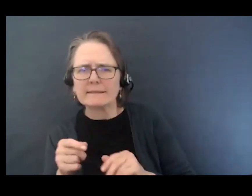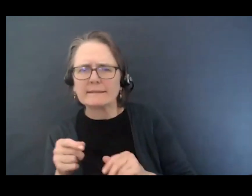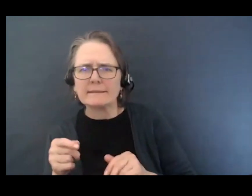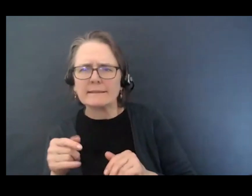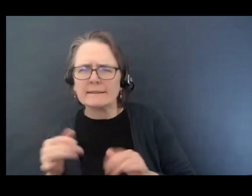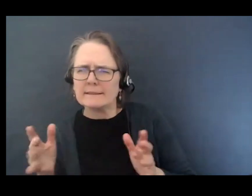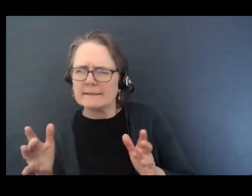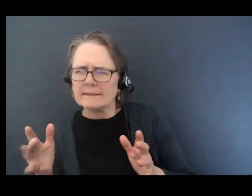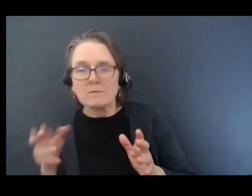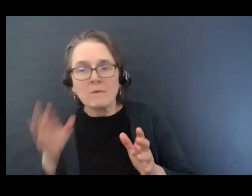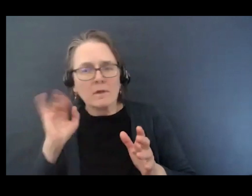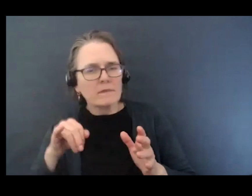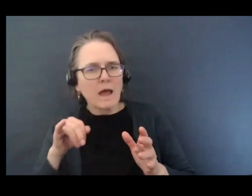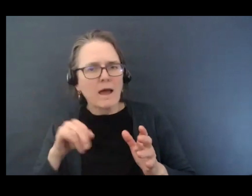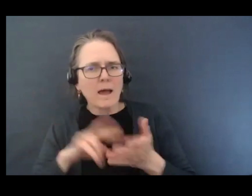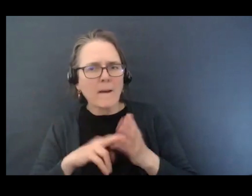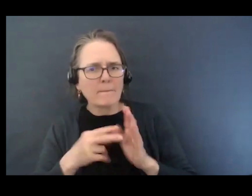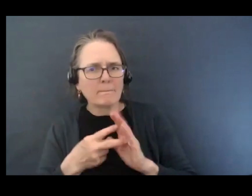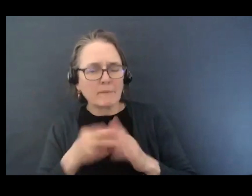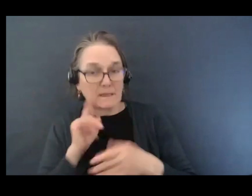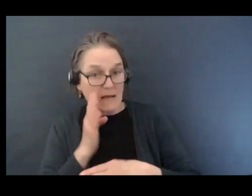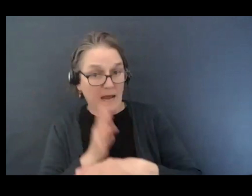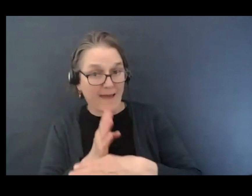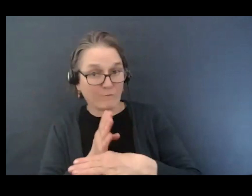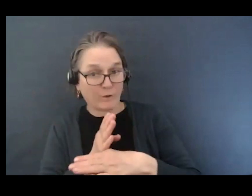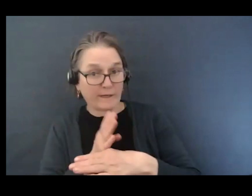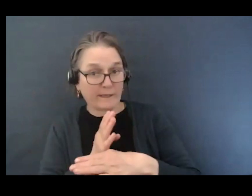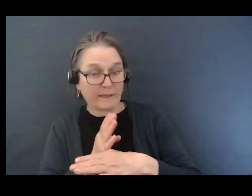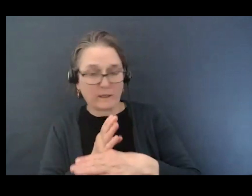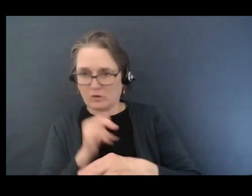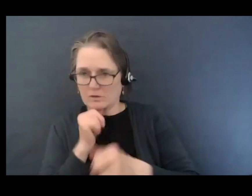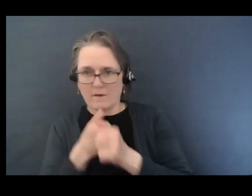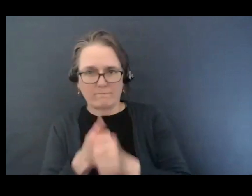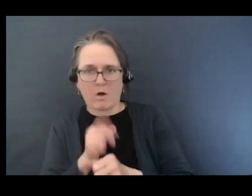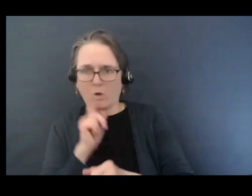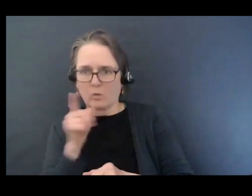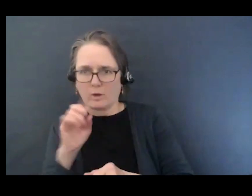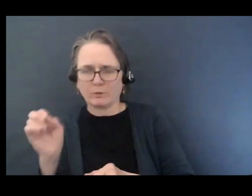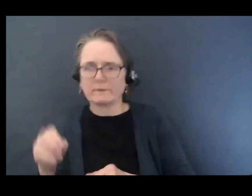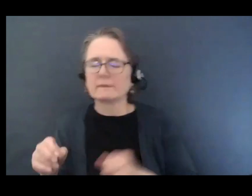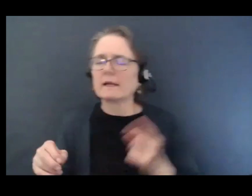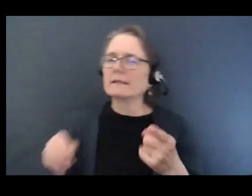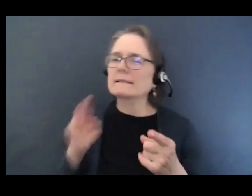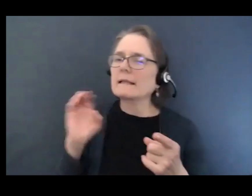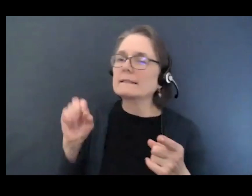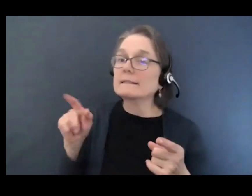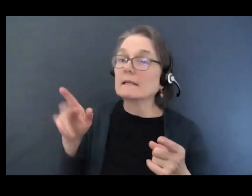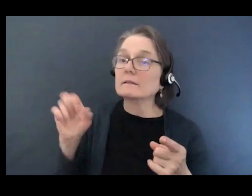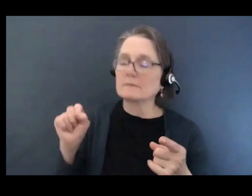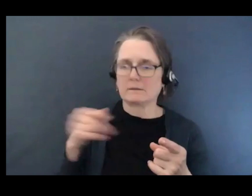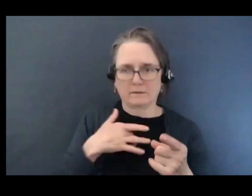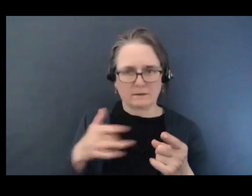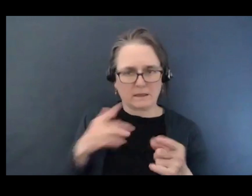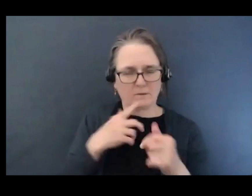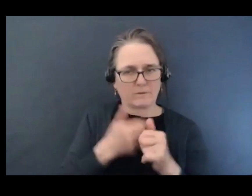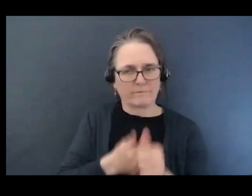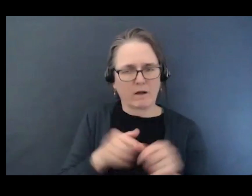weighted by population, I guess would be the other thing, or area. Right, this is the, Okay. I mean, census tracts all have about the same population,